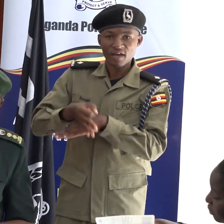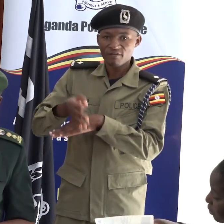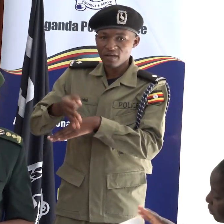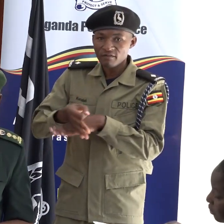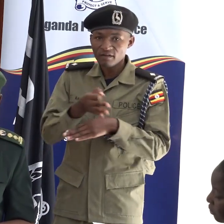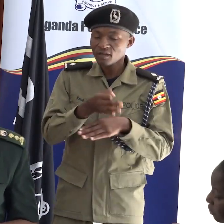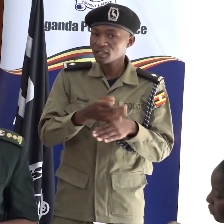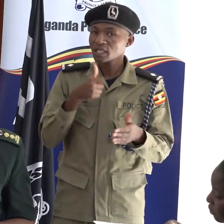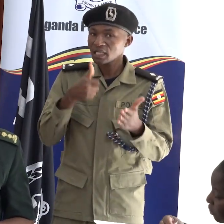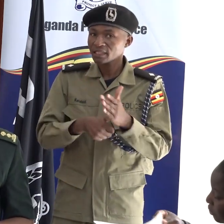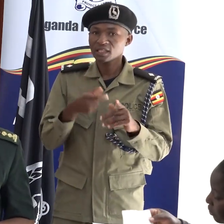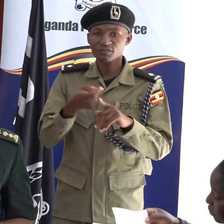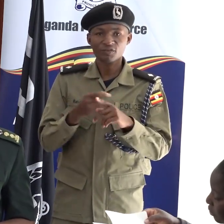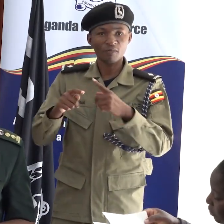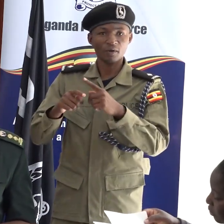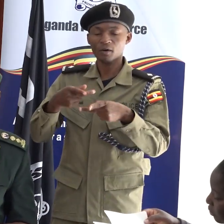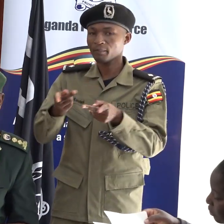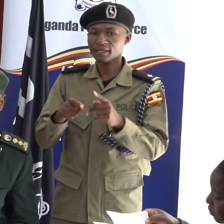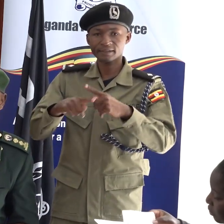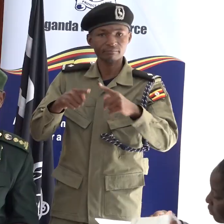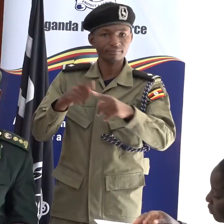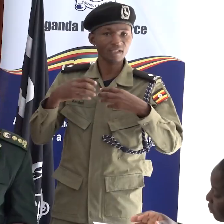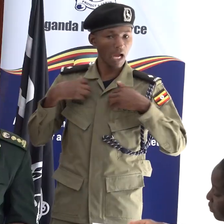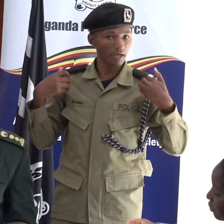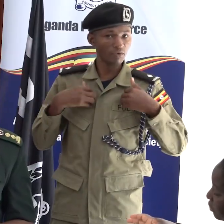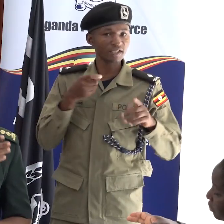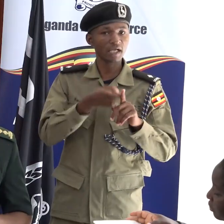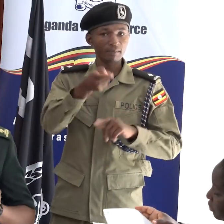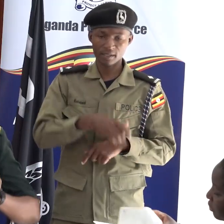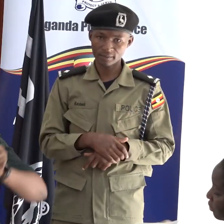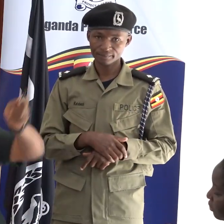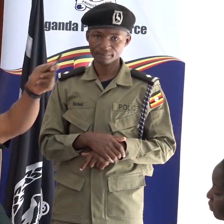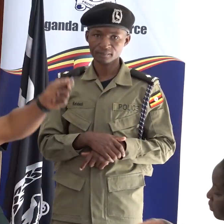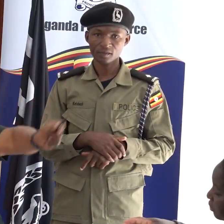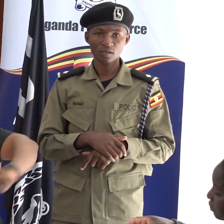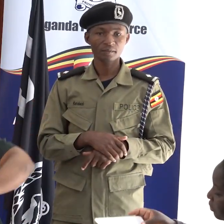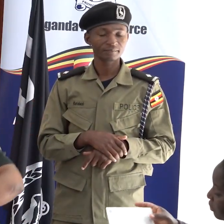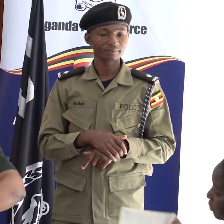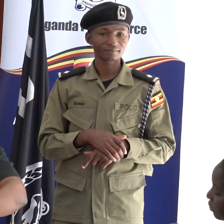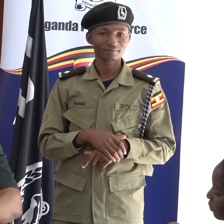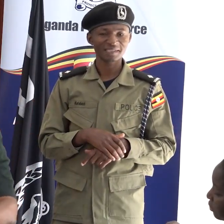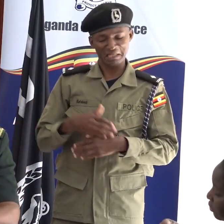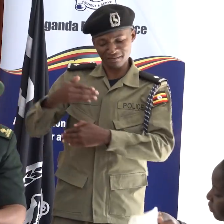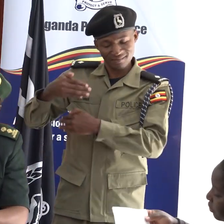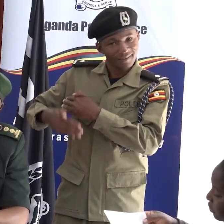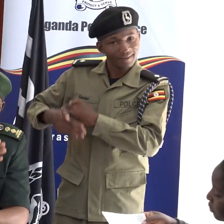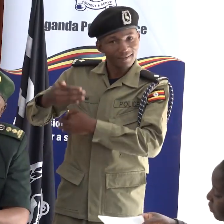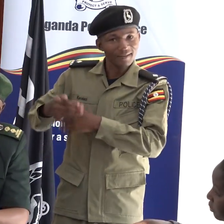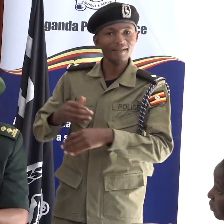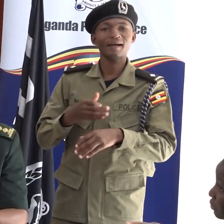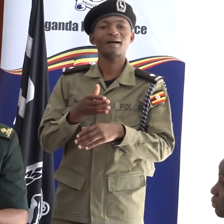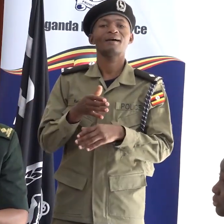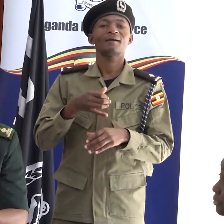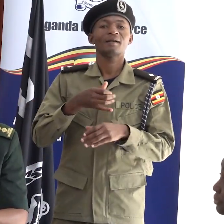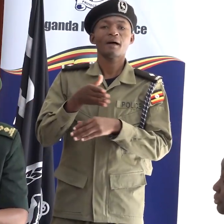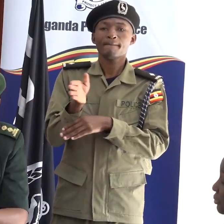gotten experience with this. We have gotten people who have forged these letters just across our offices